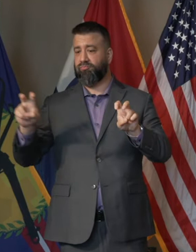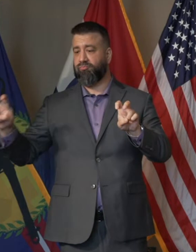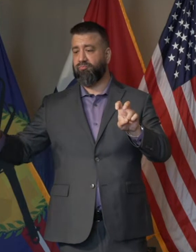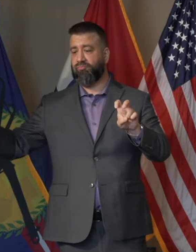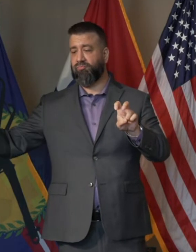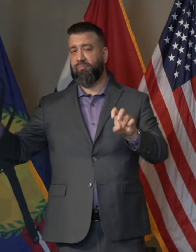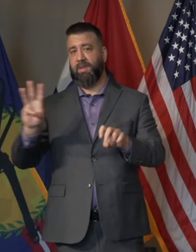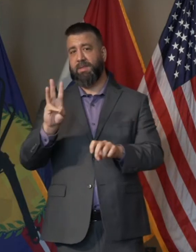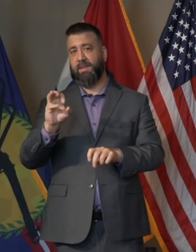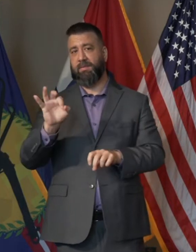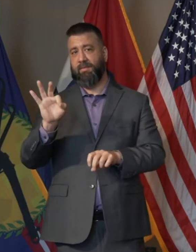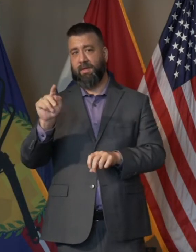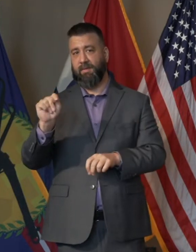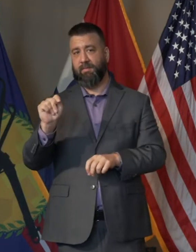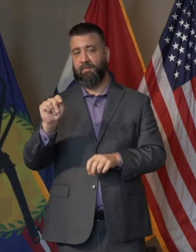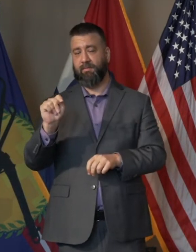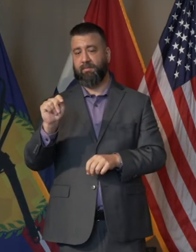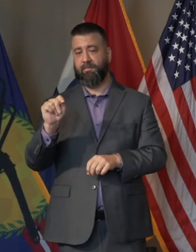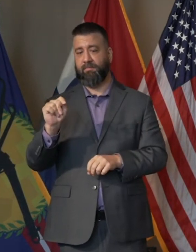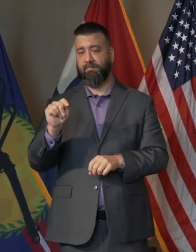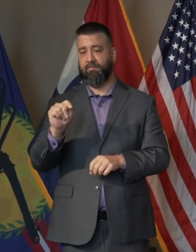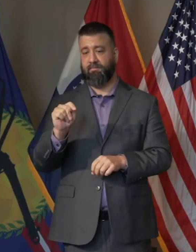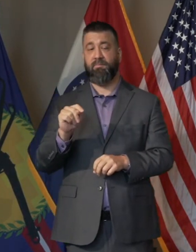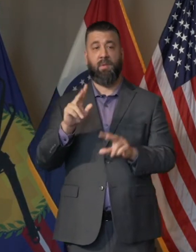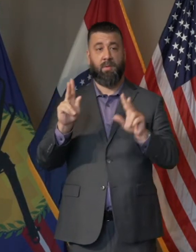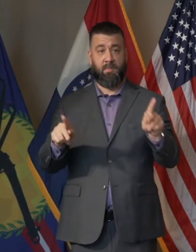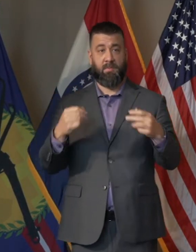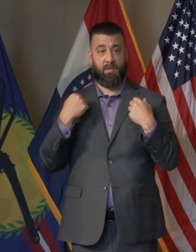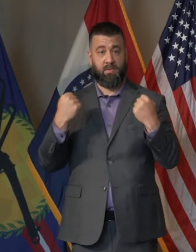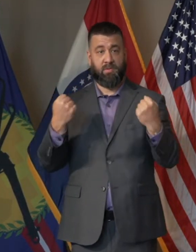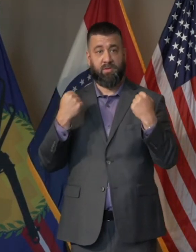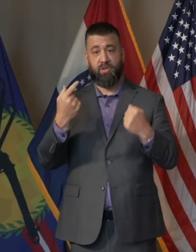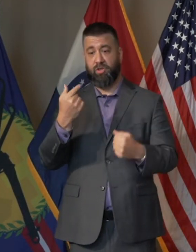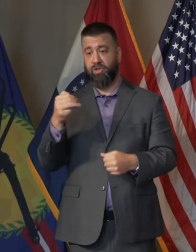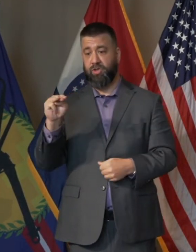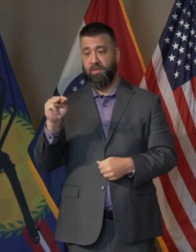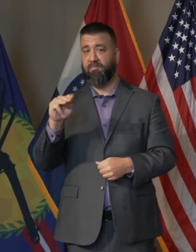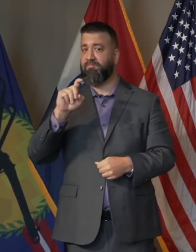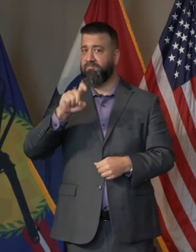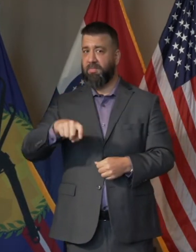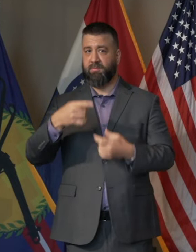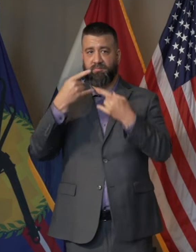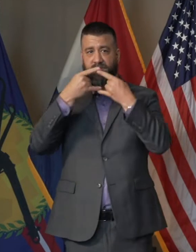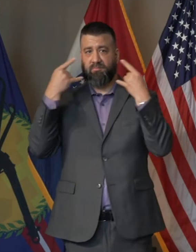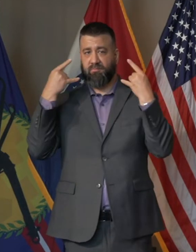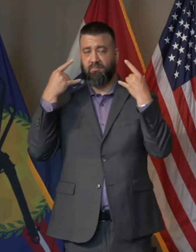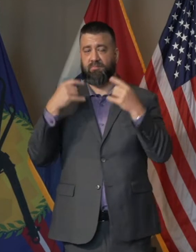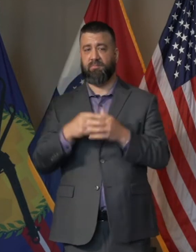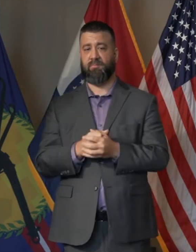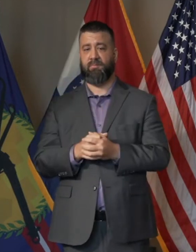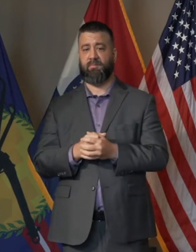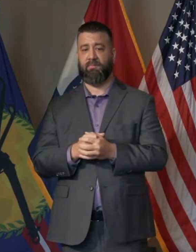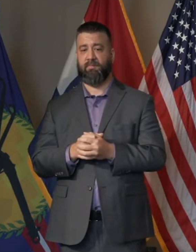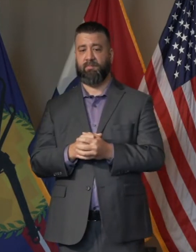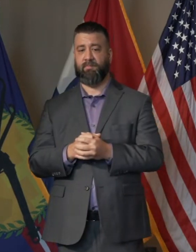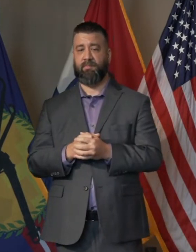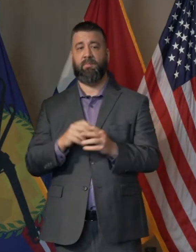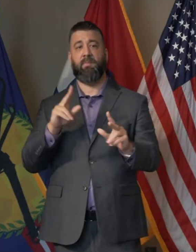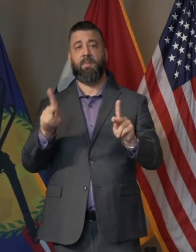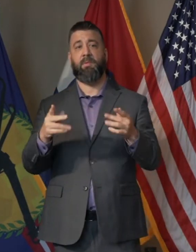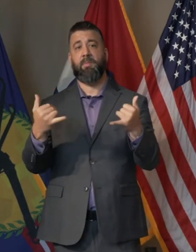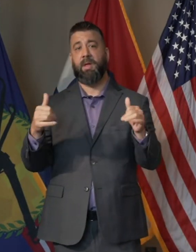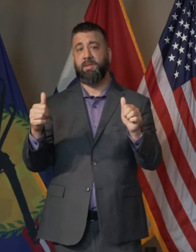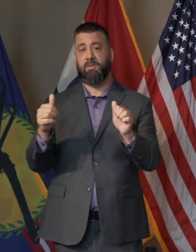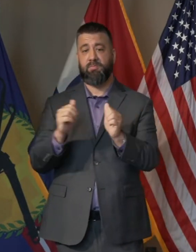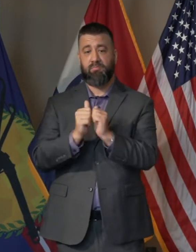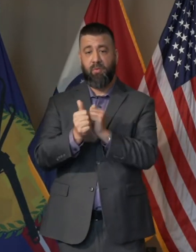in this order is anyone at a gym who must wear a face mask when working out. Participants in organized sports